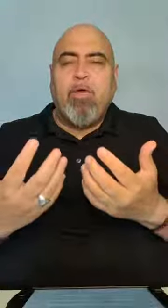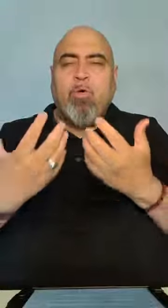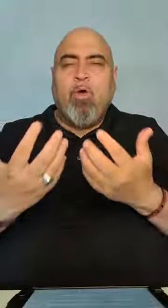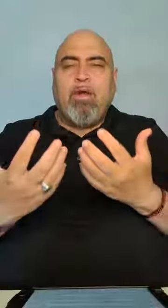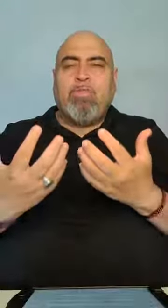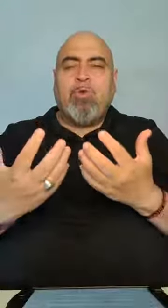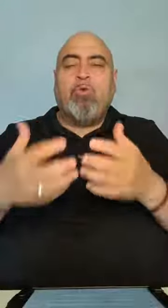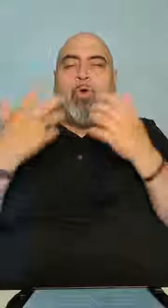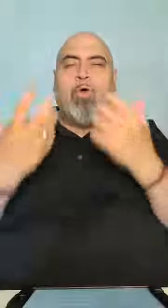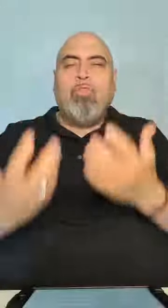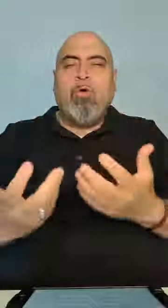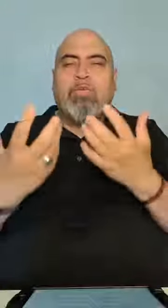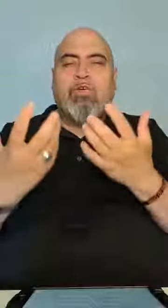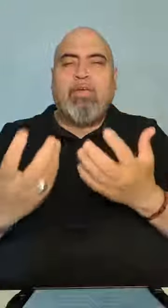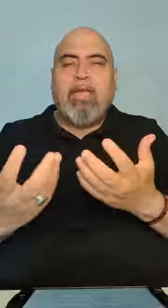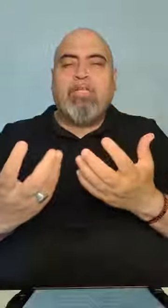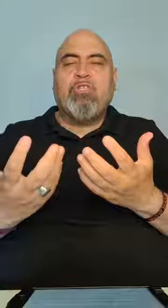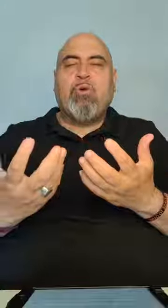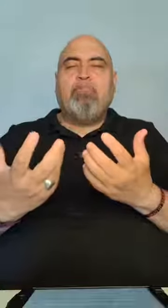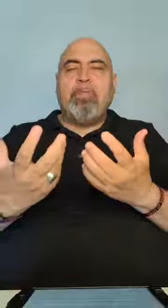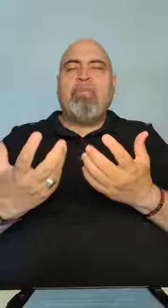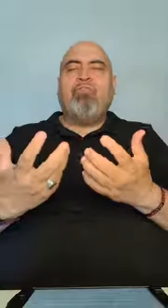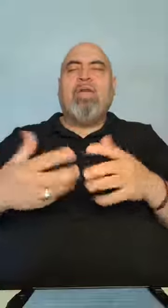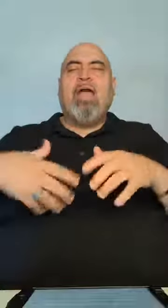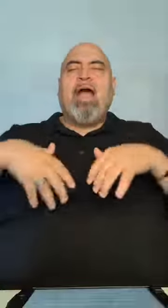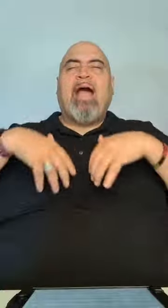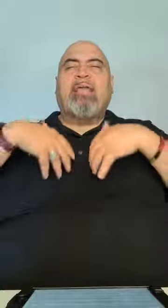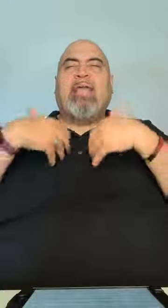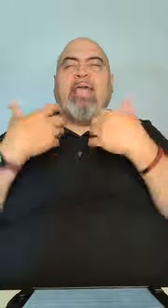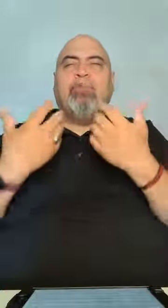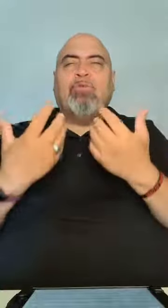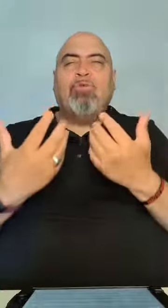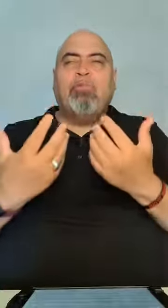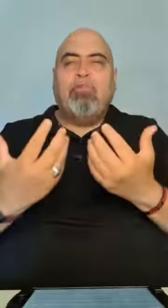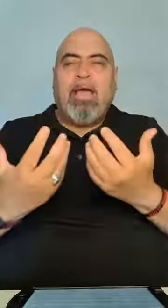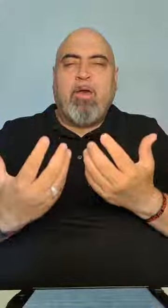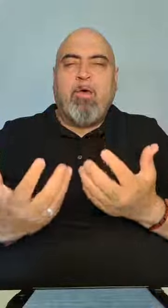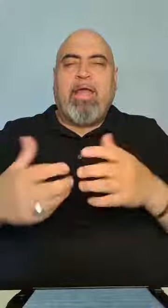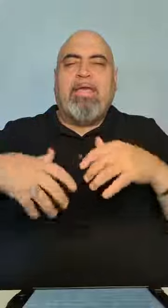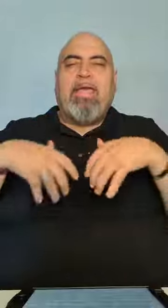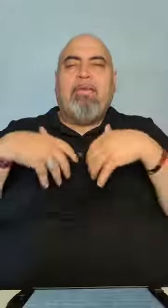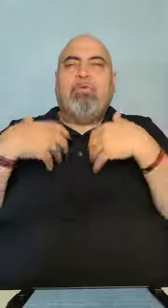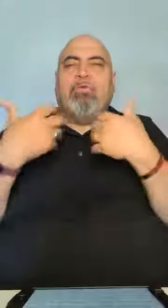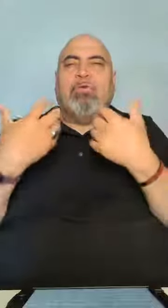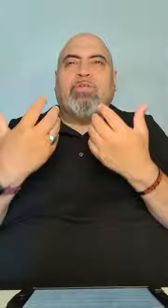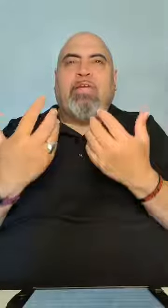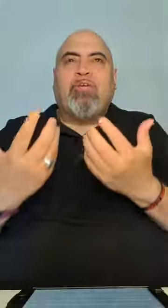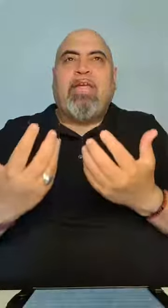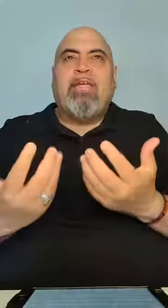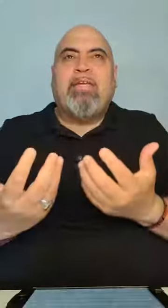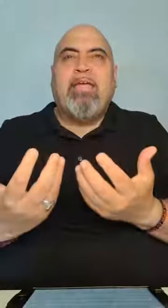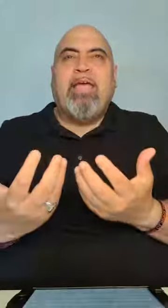Who are his own? All those he created. So it means I came to my own. I came to those I created, and